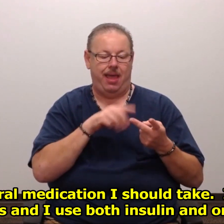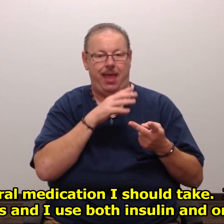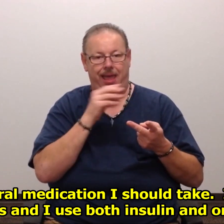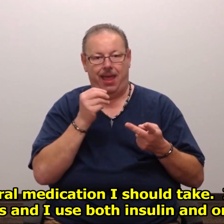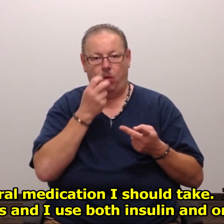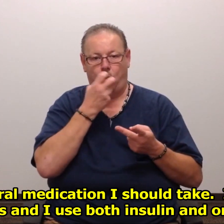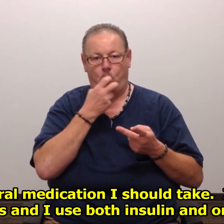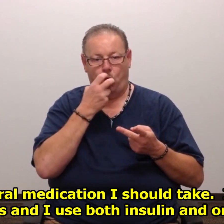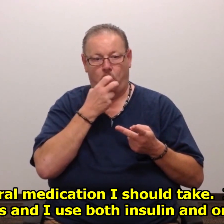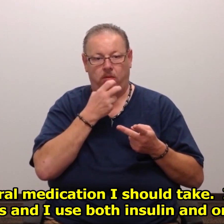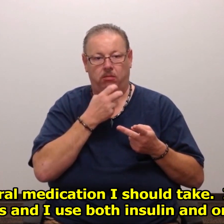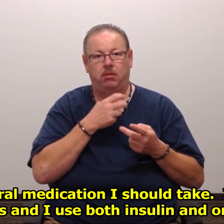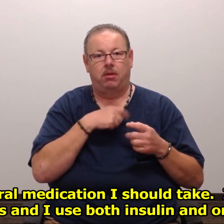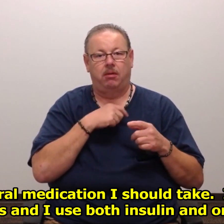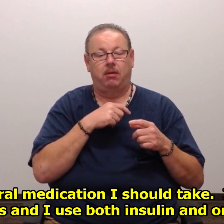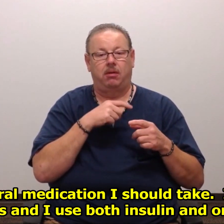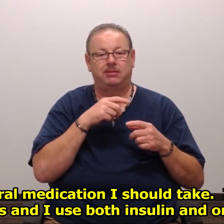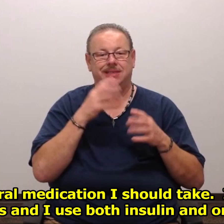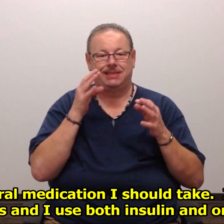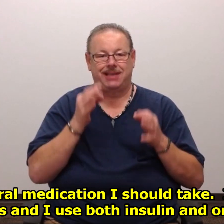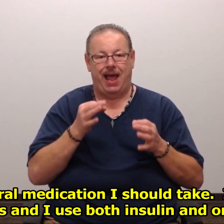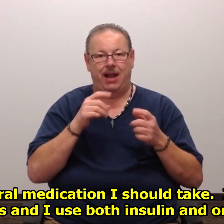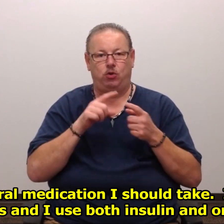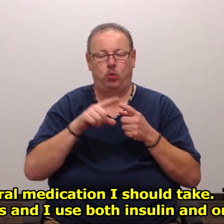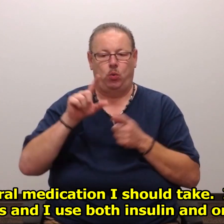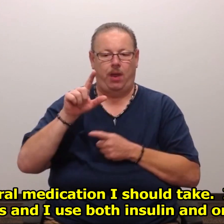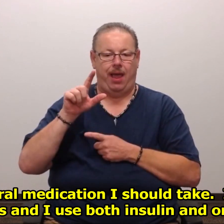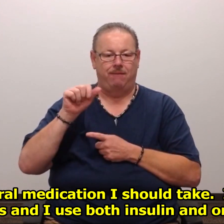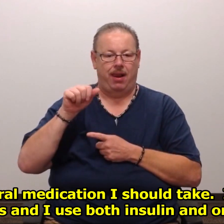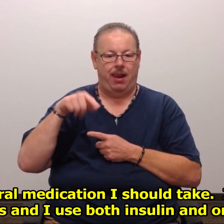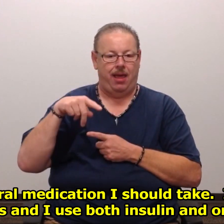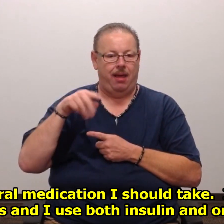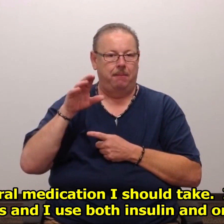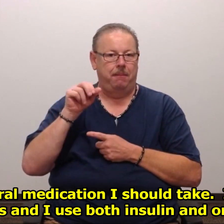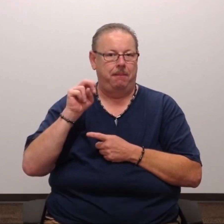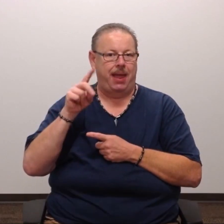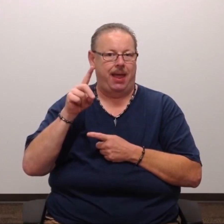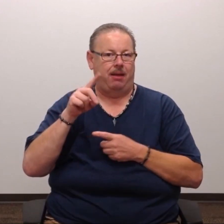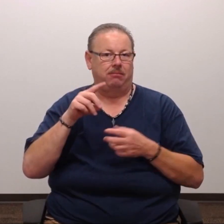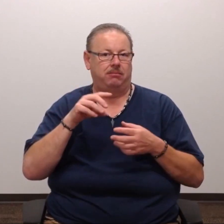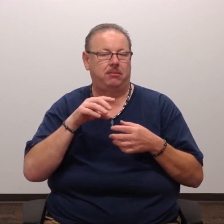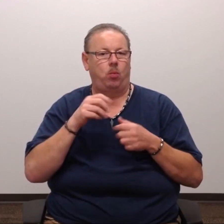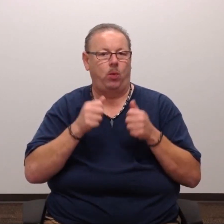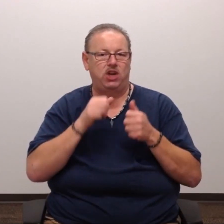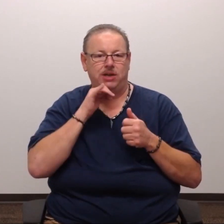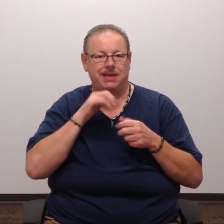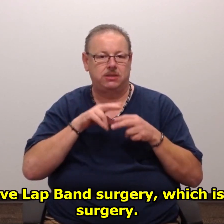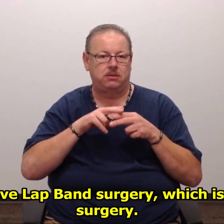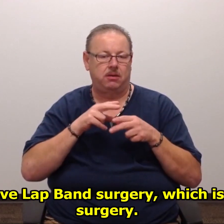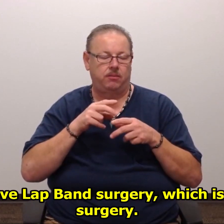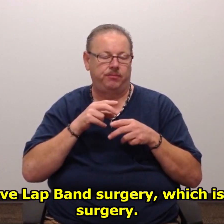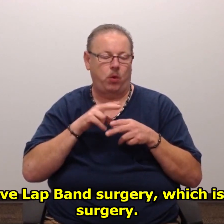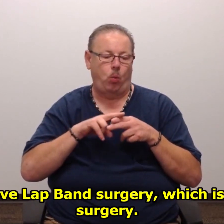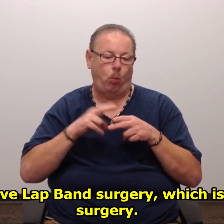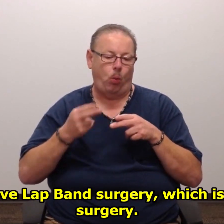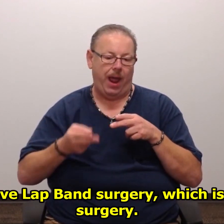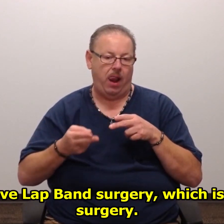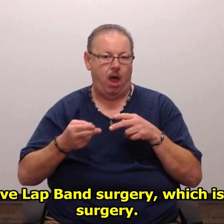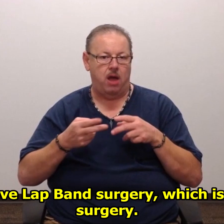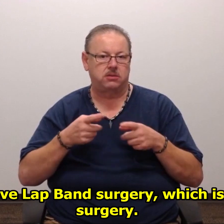pounds, and I use both insulin and oral medication. I decided to have lap